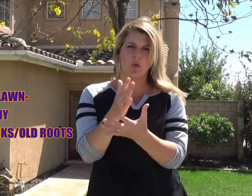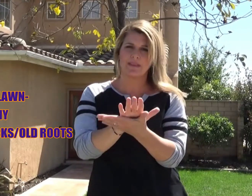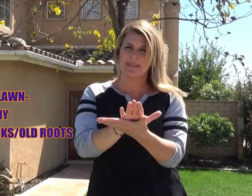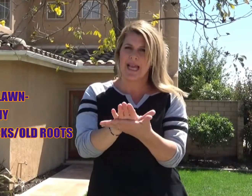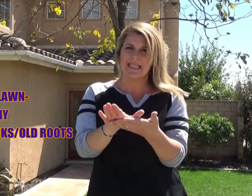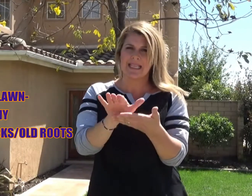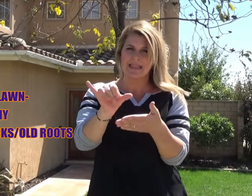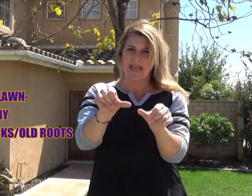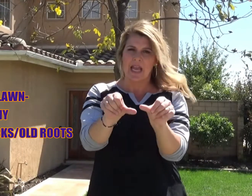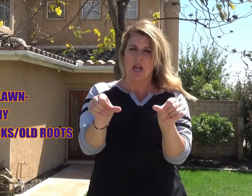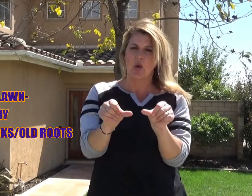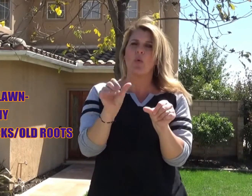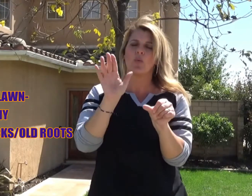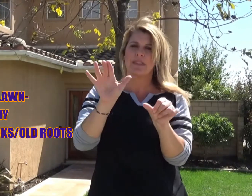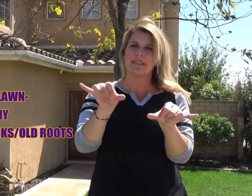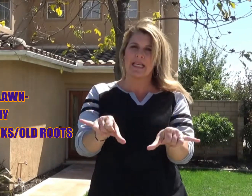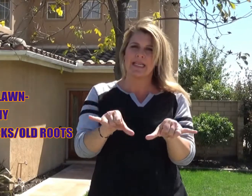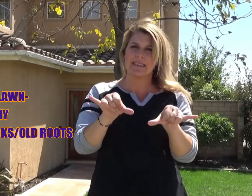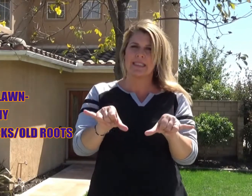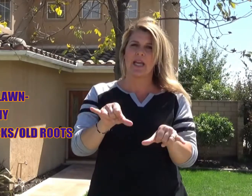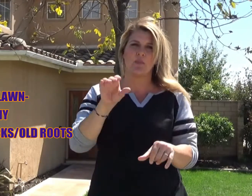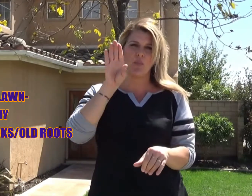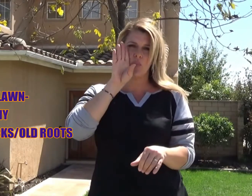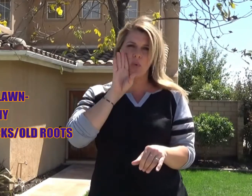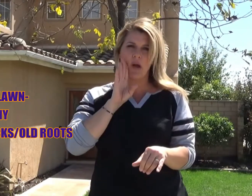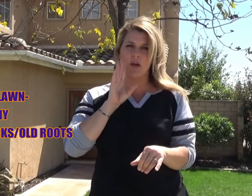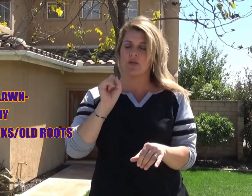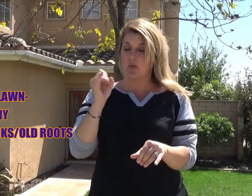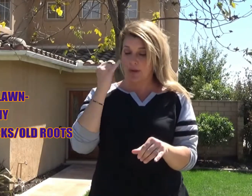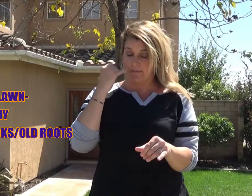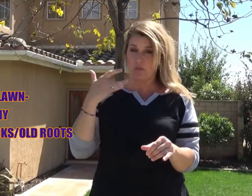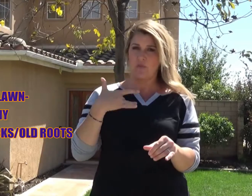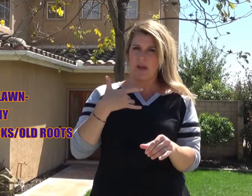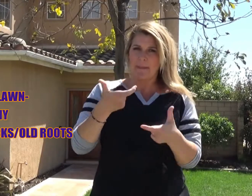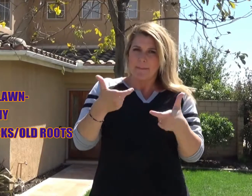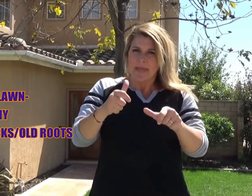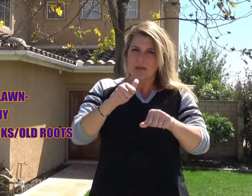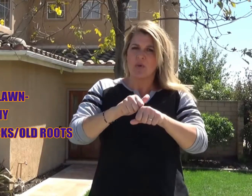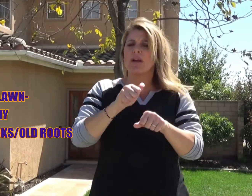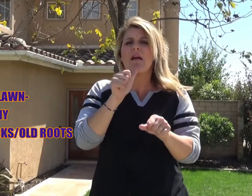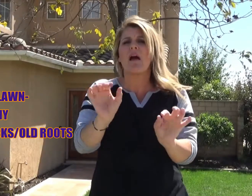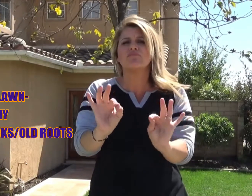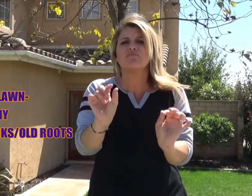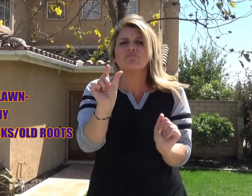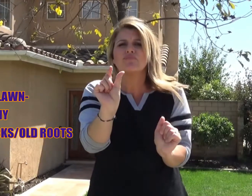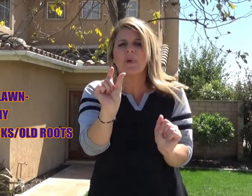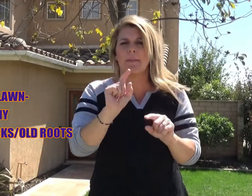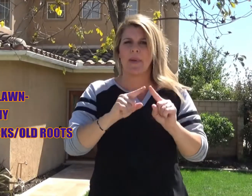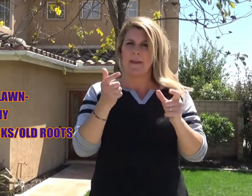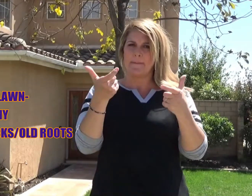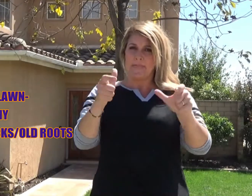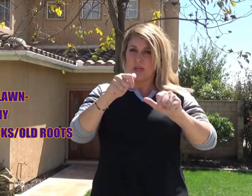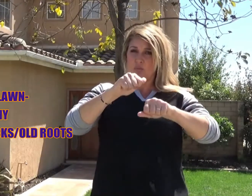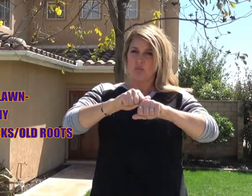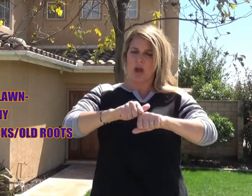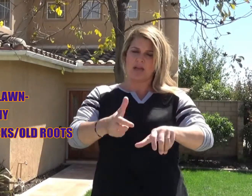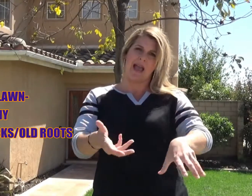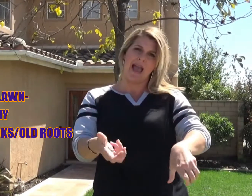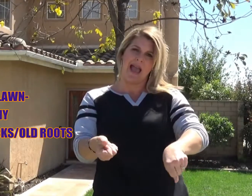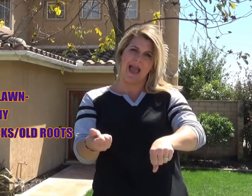in that area. It'll stay brown. So if you feel something large, not a little rock, but something large, take it out.